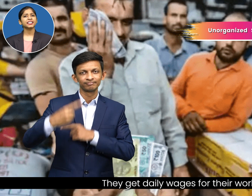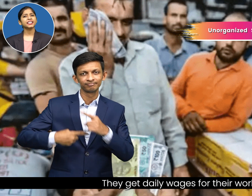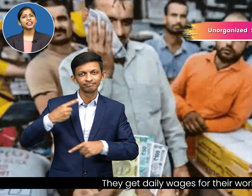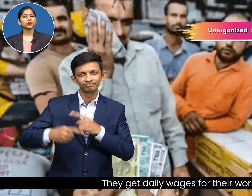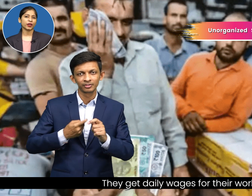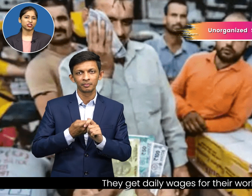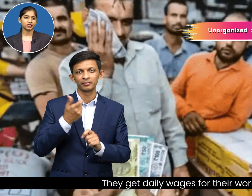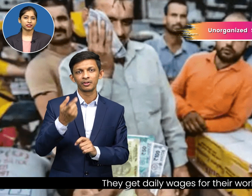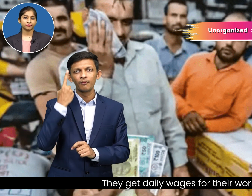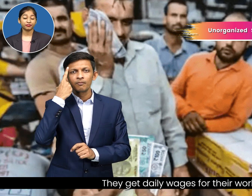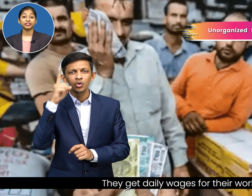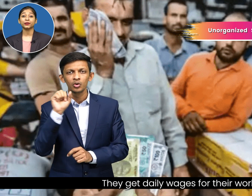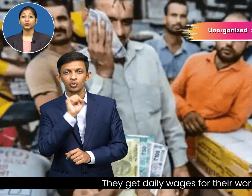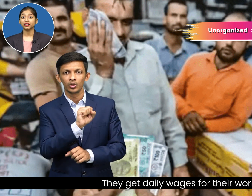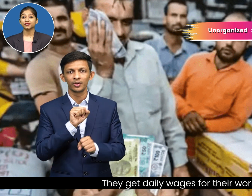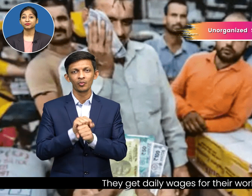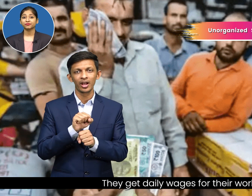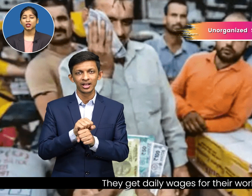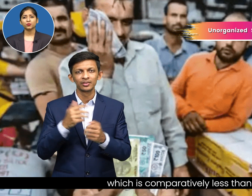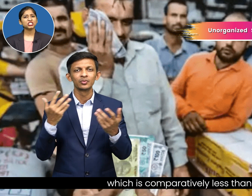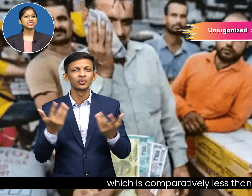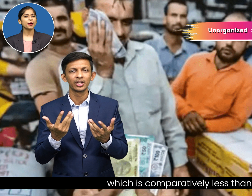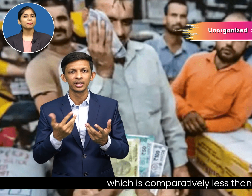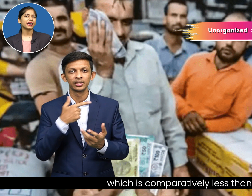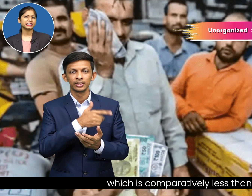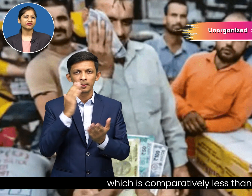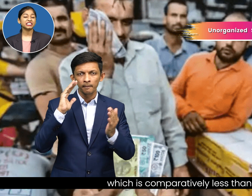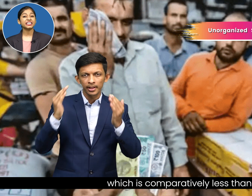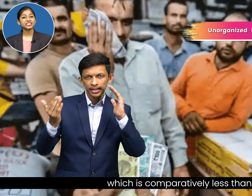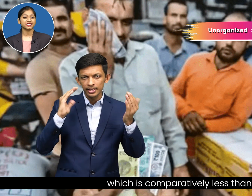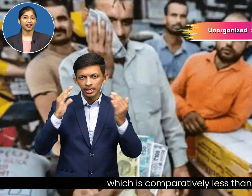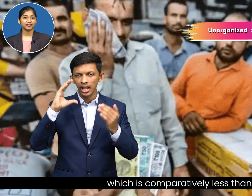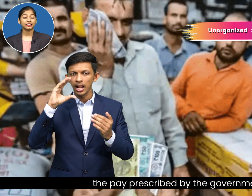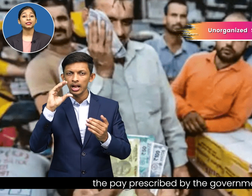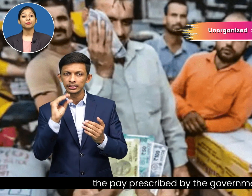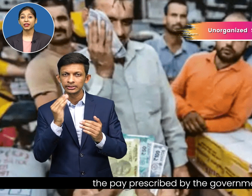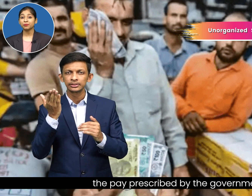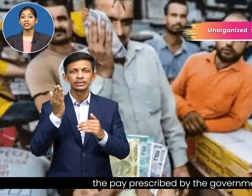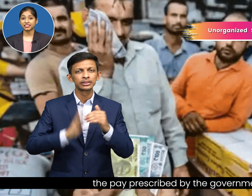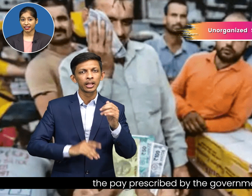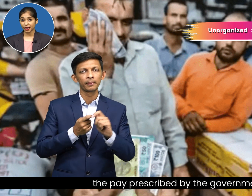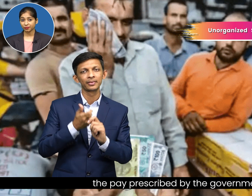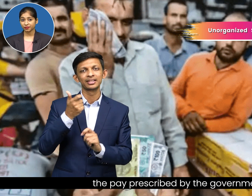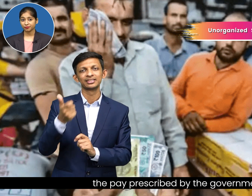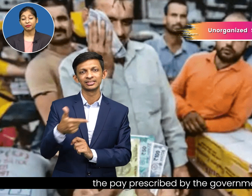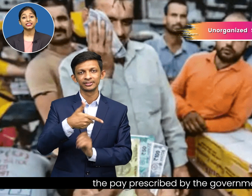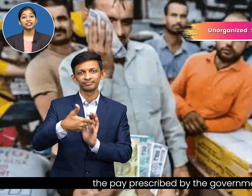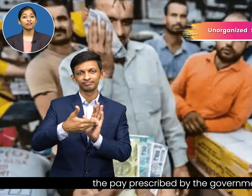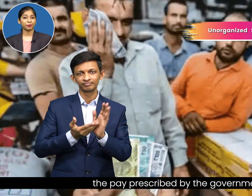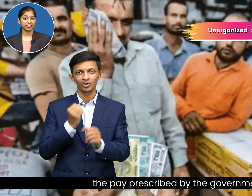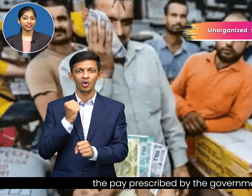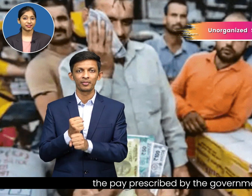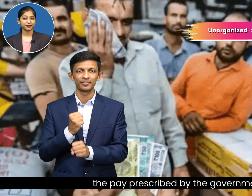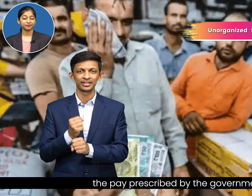They get daily wages for their work, which is comparatively less than the pay prescribed by